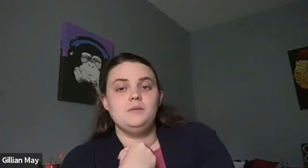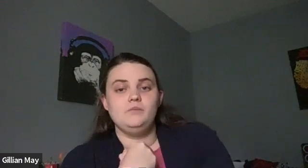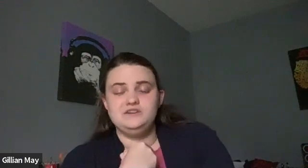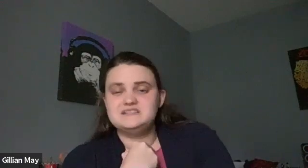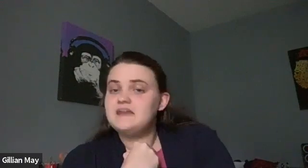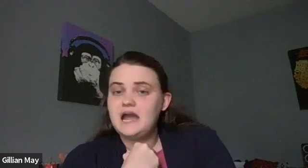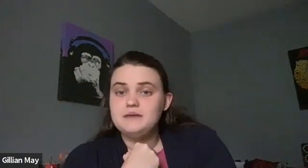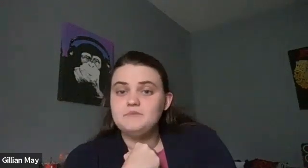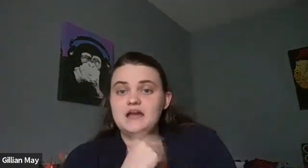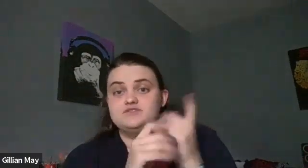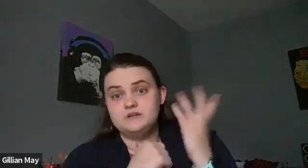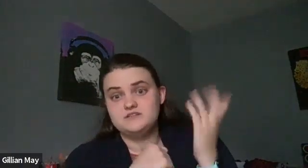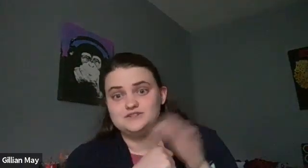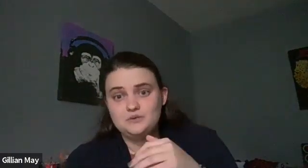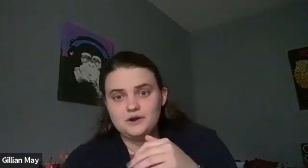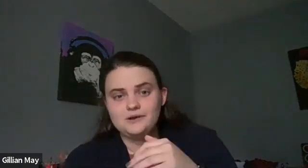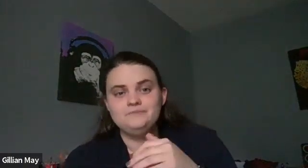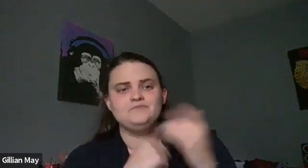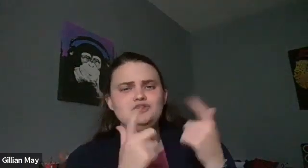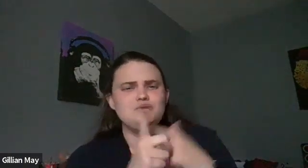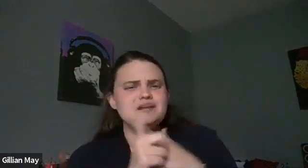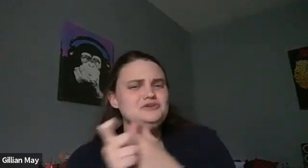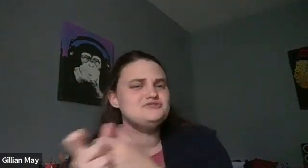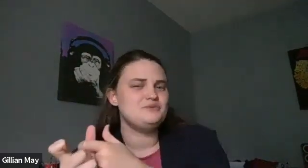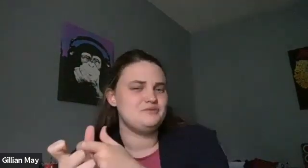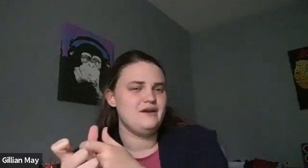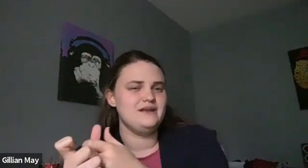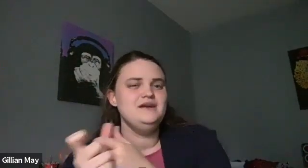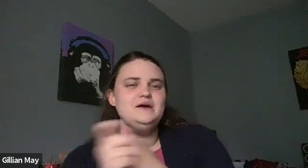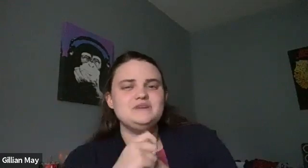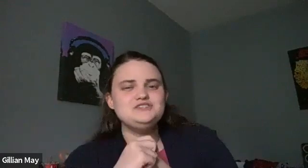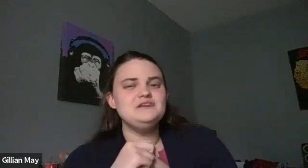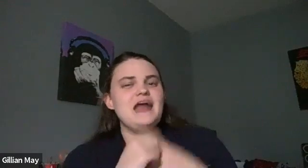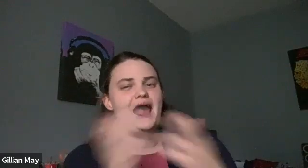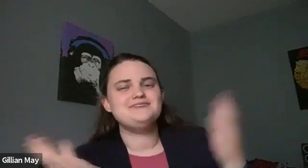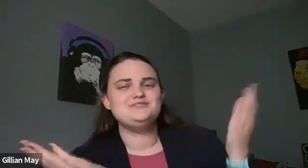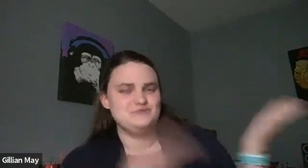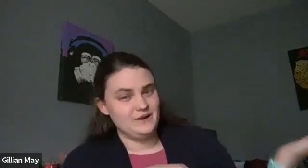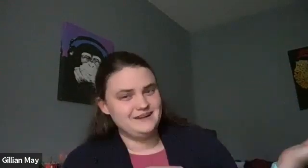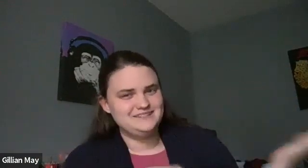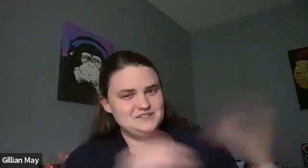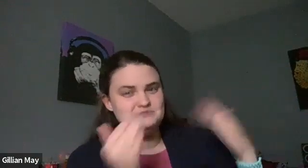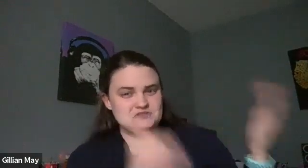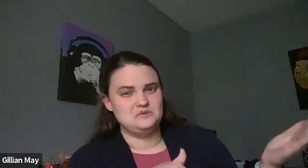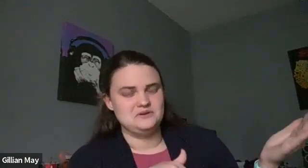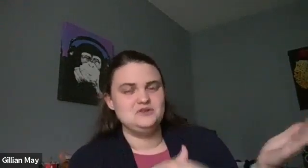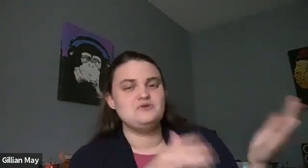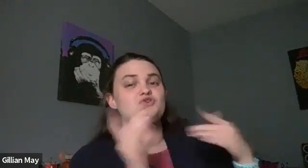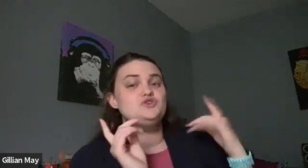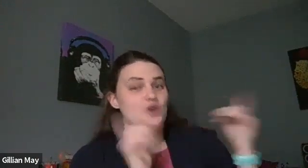when you're saying like I have to run to the store, you wouldn't use the word run because you're not actually running to the store. You're going